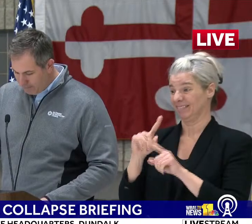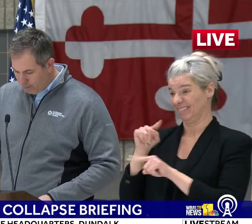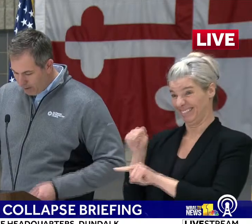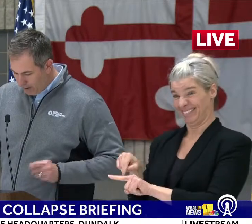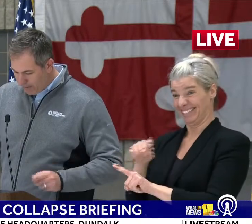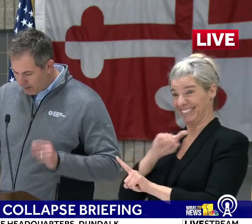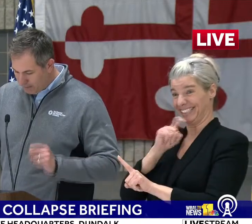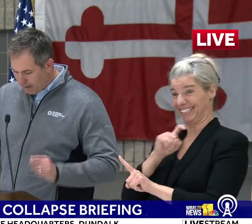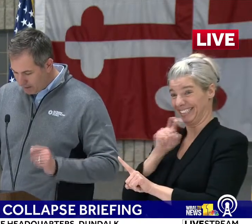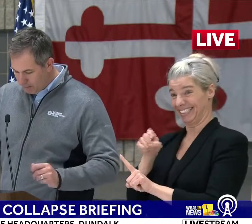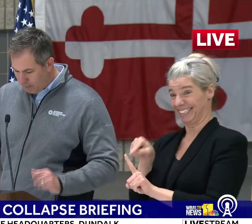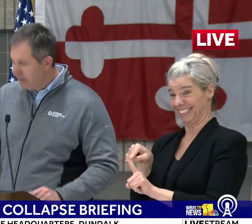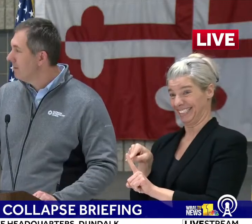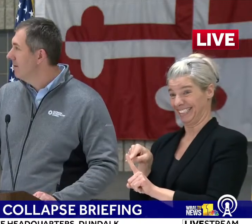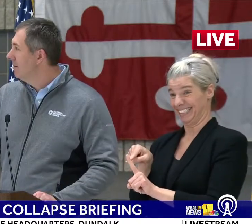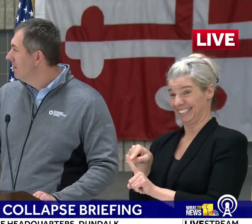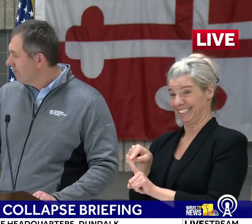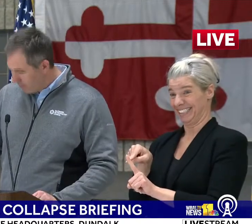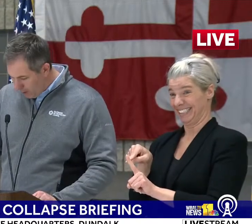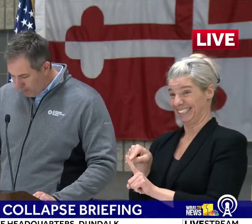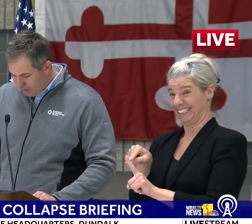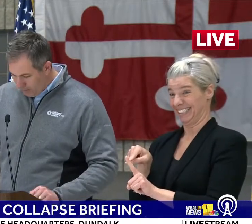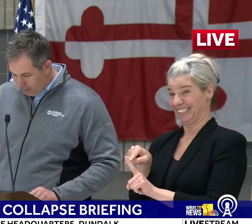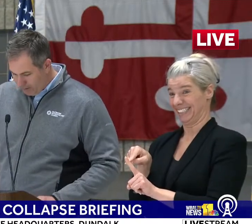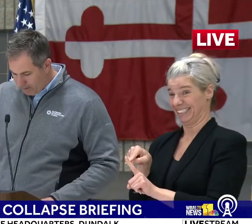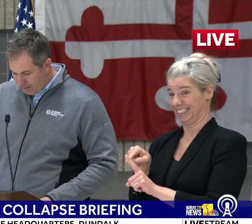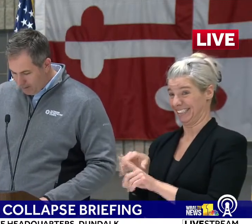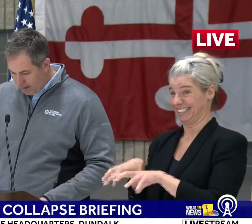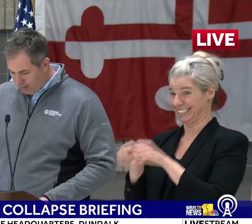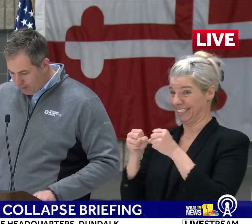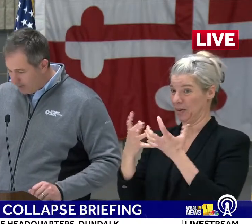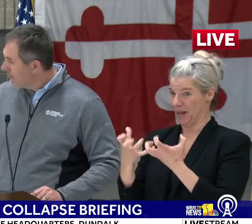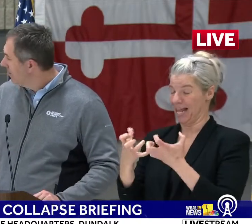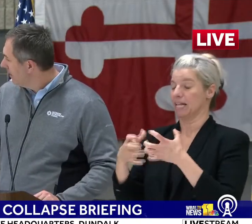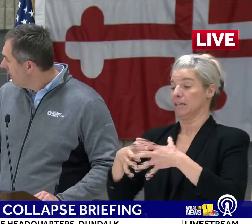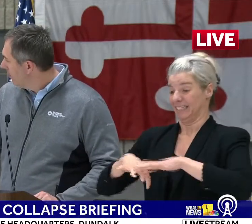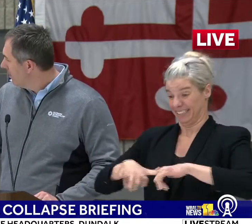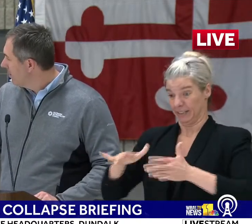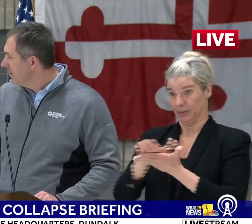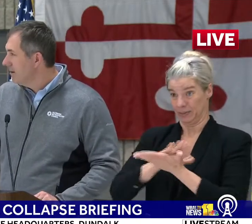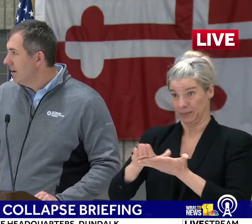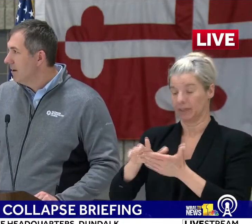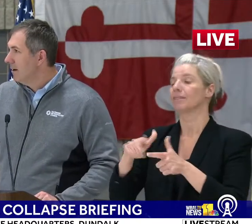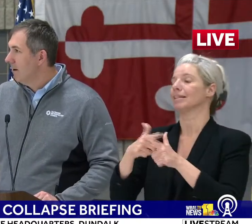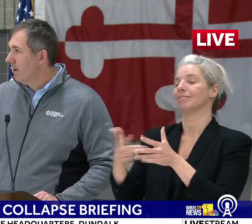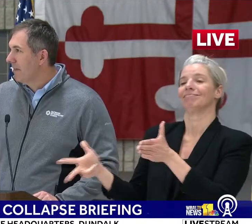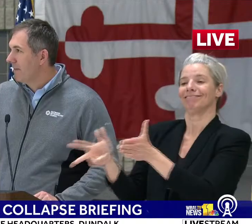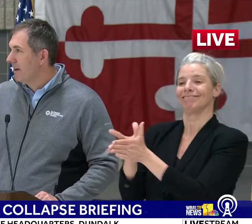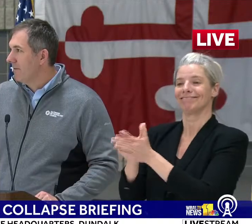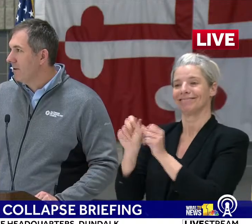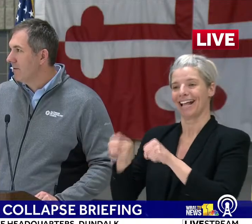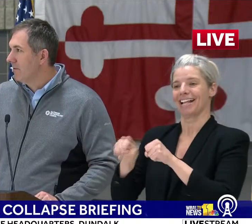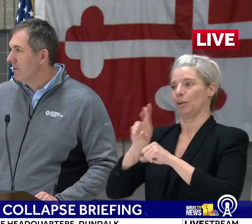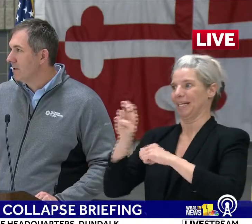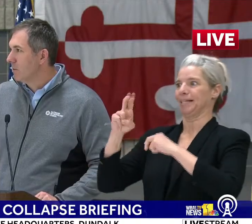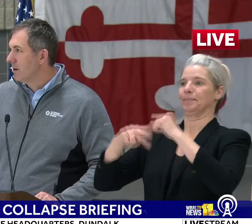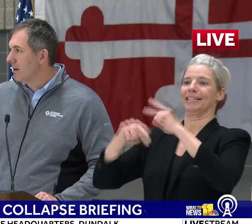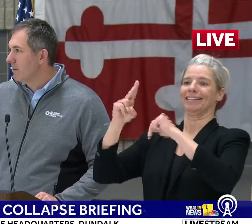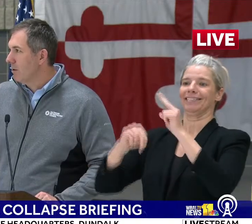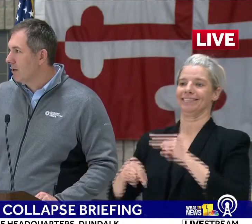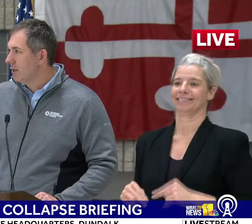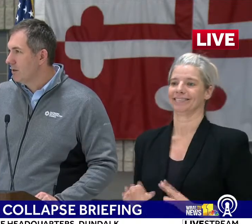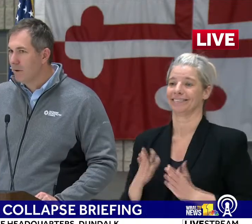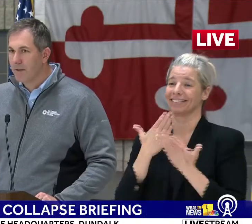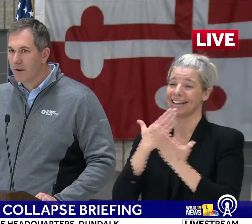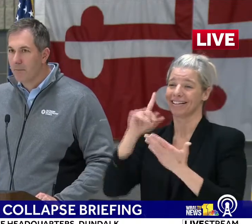same steel resolve will help us meet this moment, reopen our port, and rebuild the Key Bridge. I want to thank the governor for